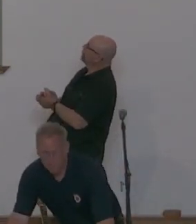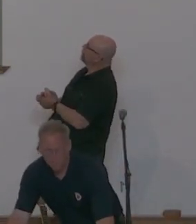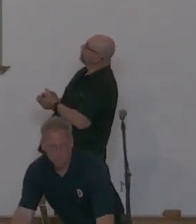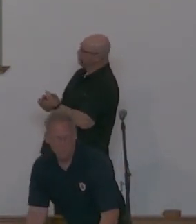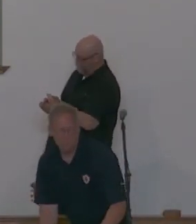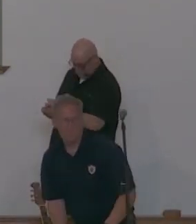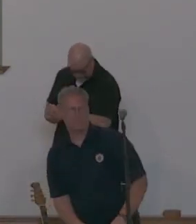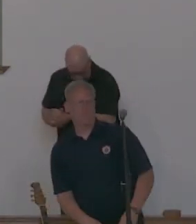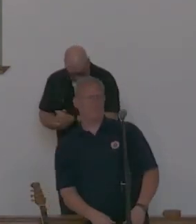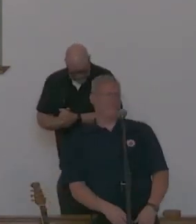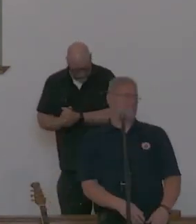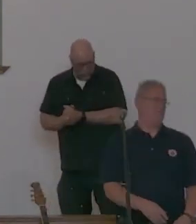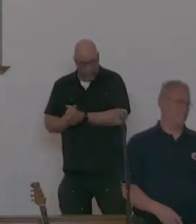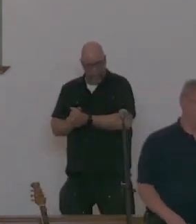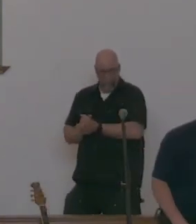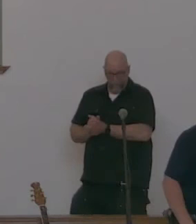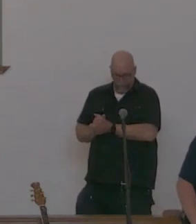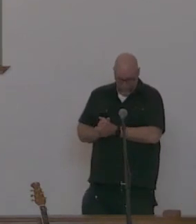There we go.